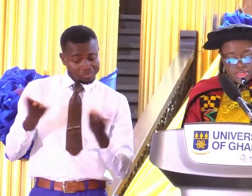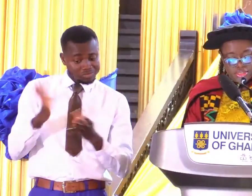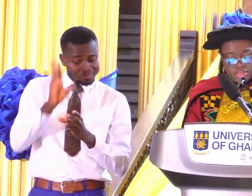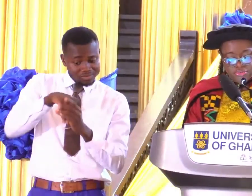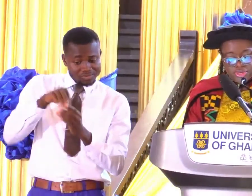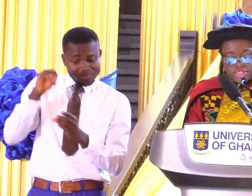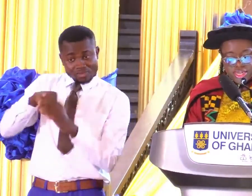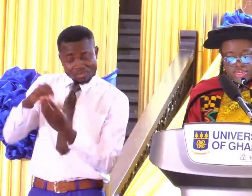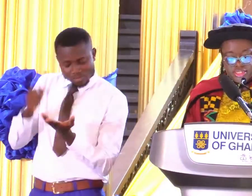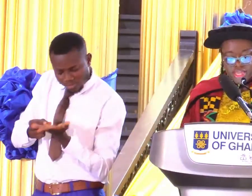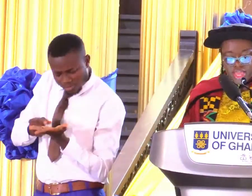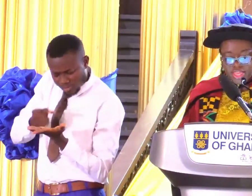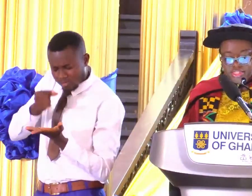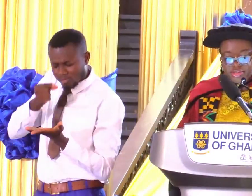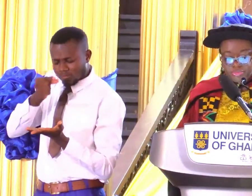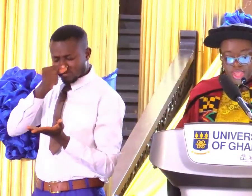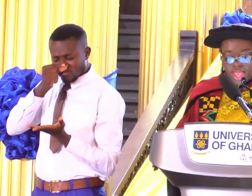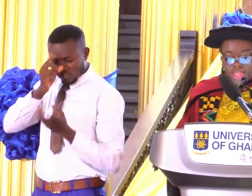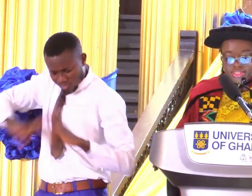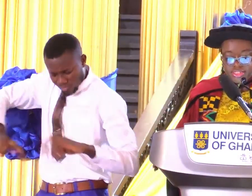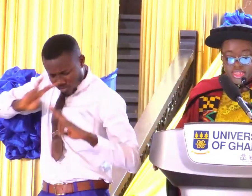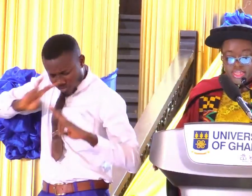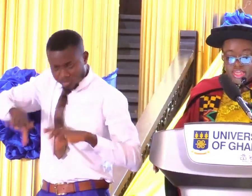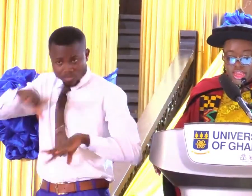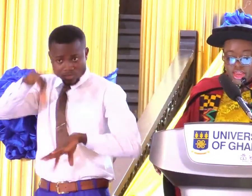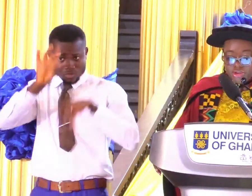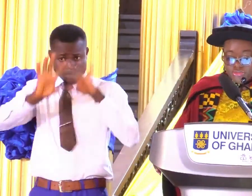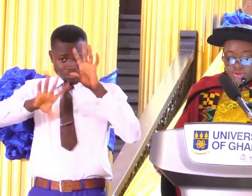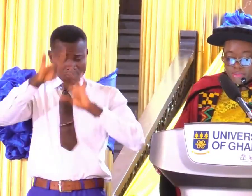drug discovery studies targeting